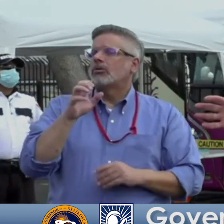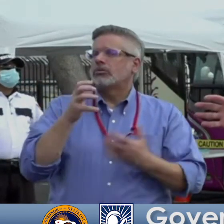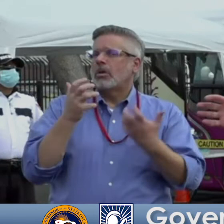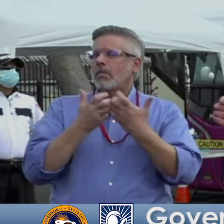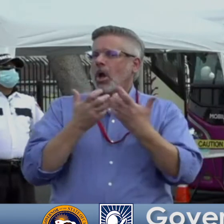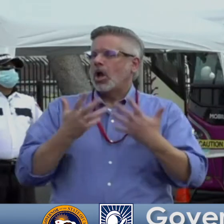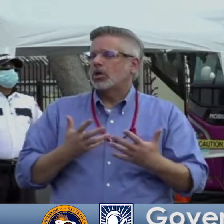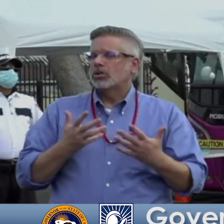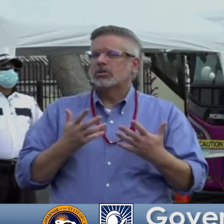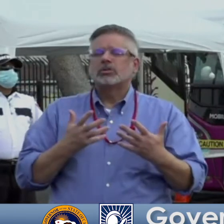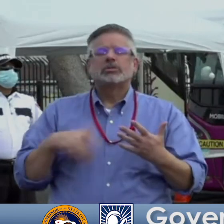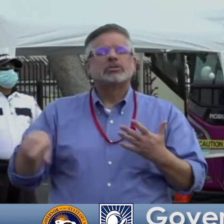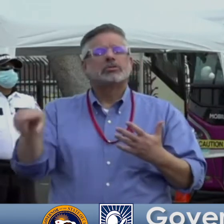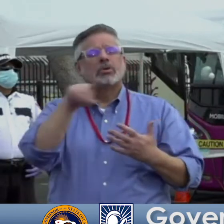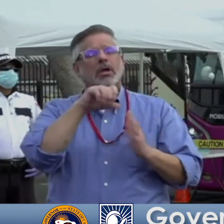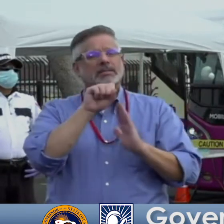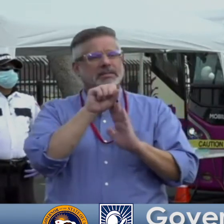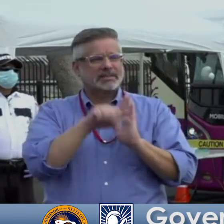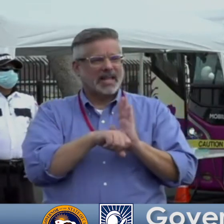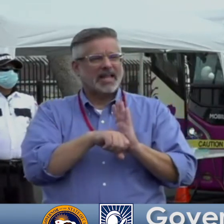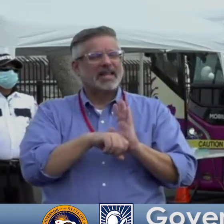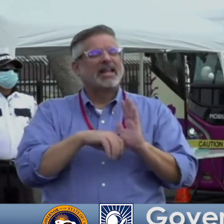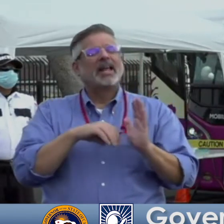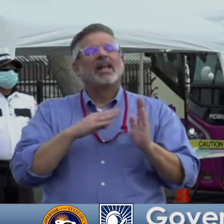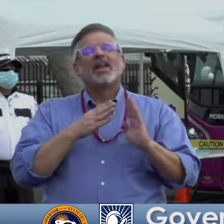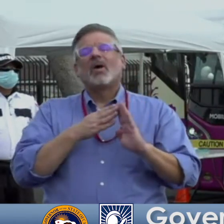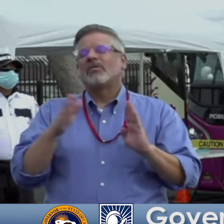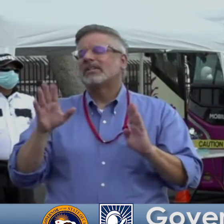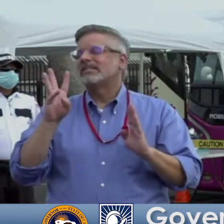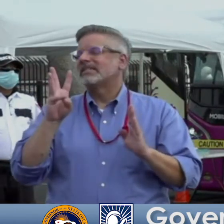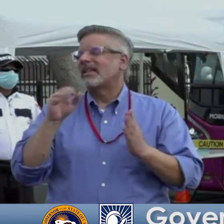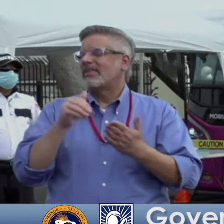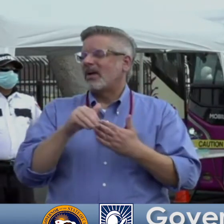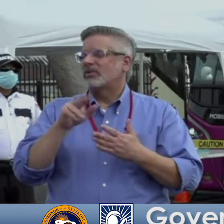partnerships across the state and over